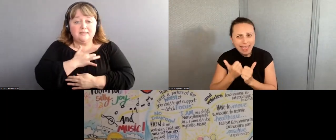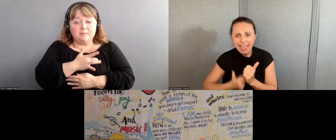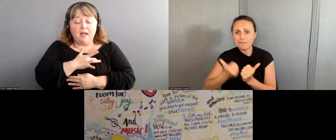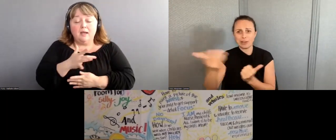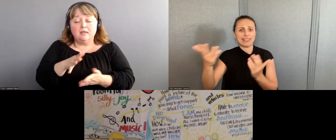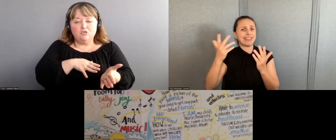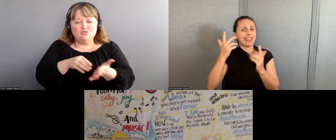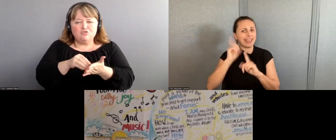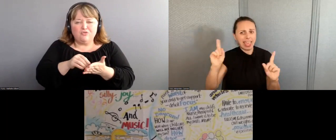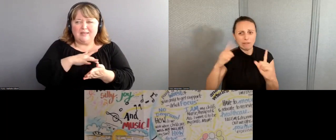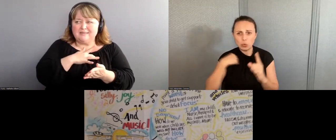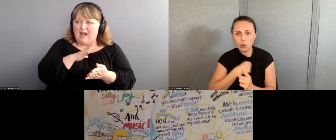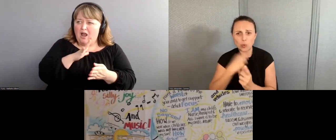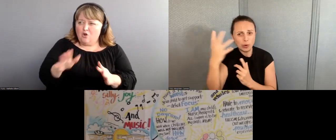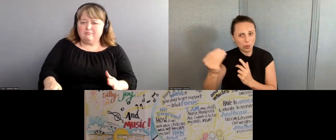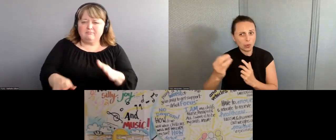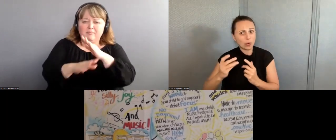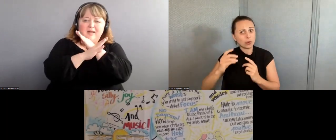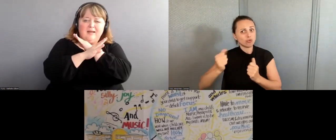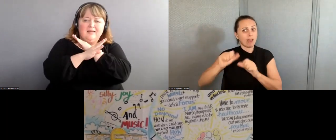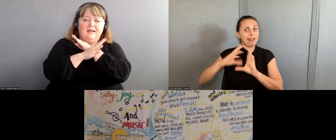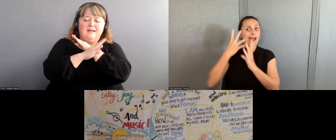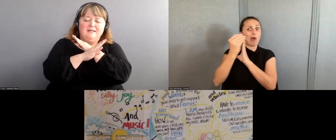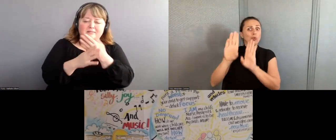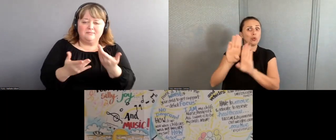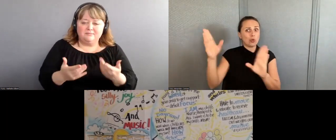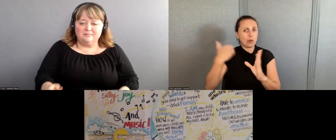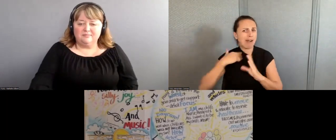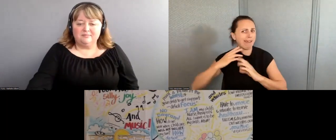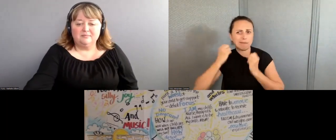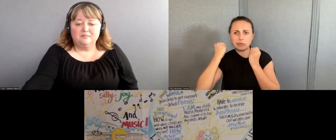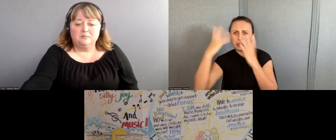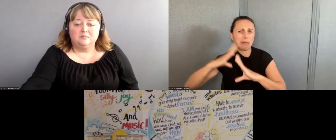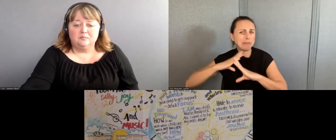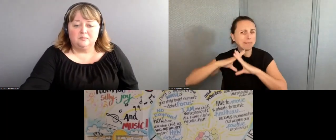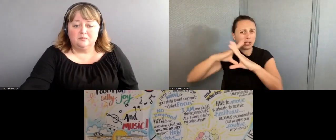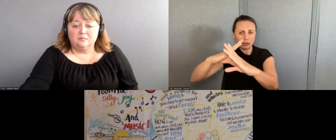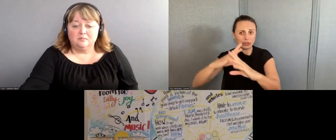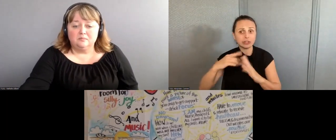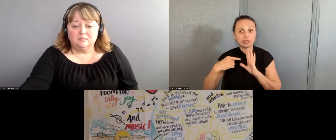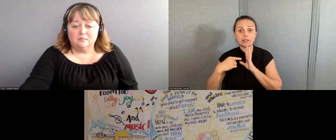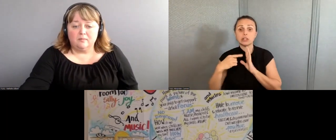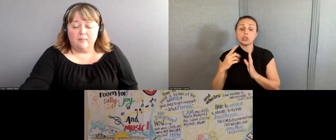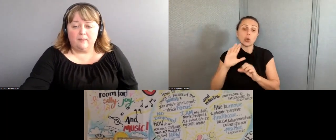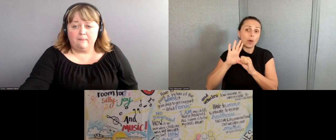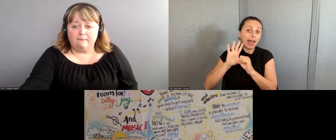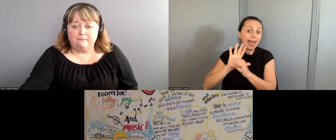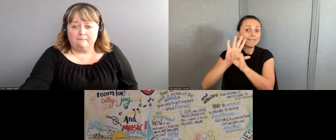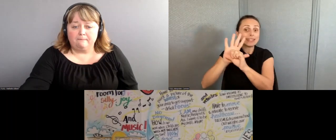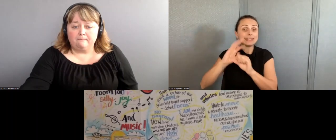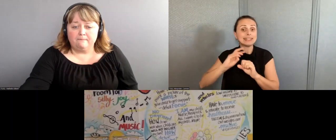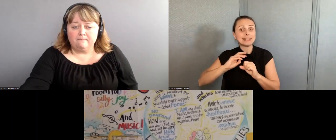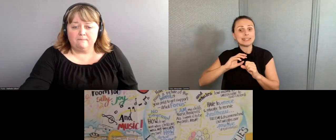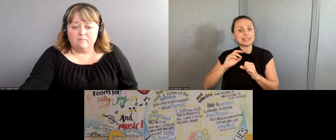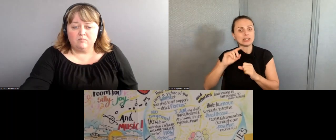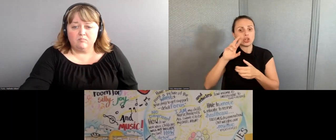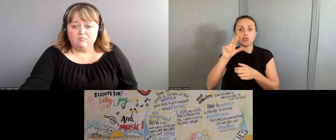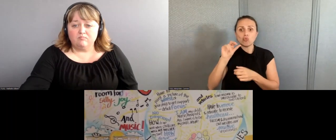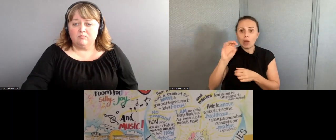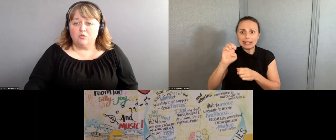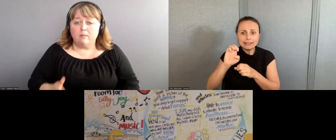out the door. And so many things from, advocacy and activism to racism